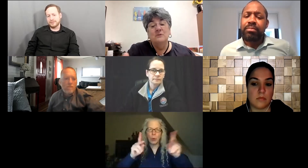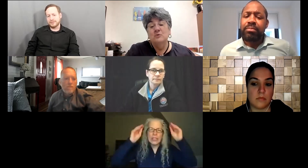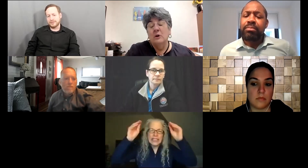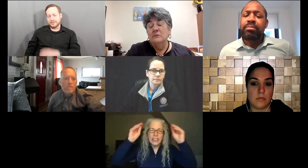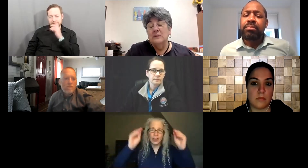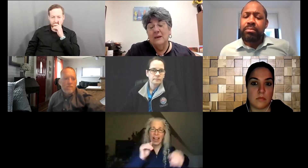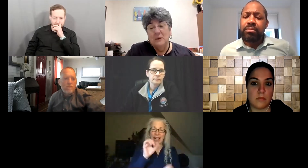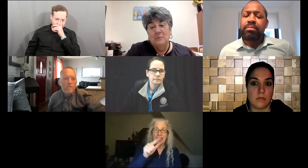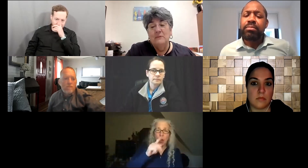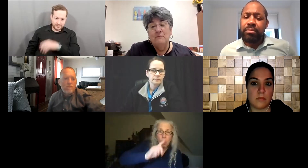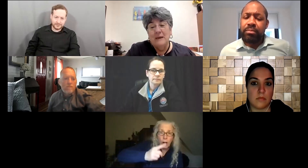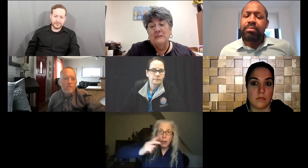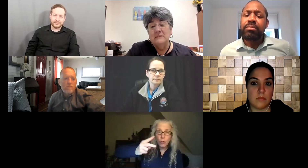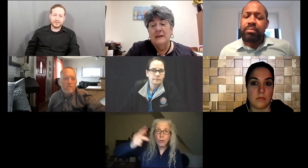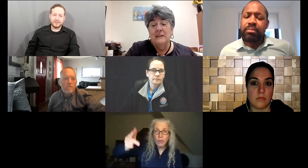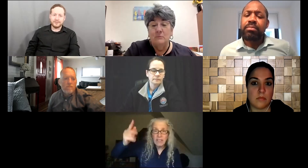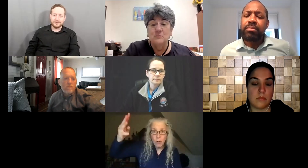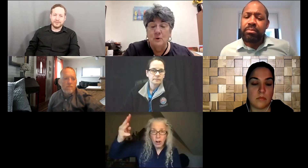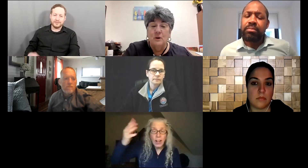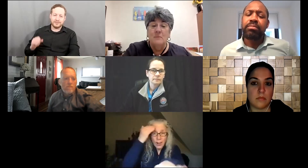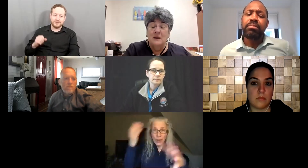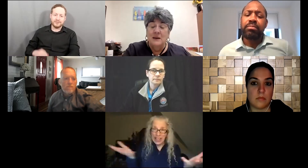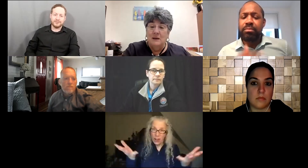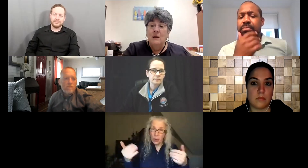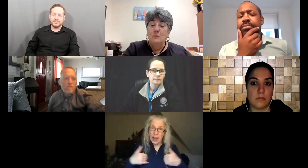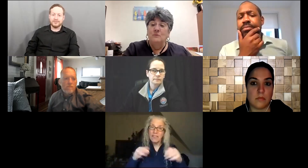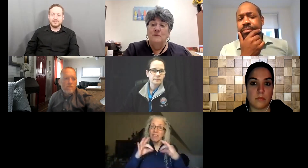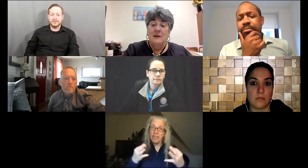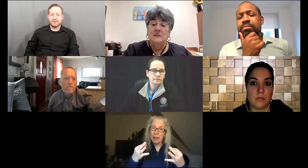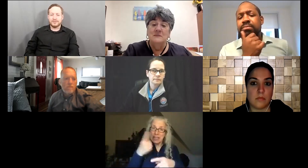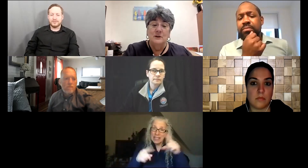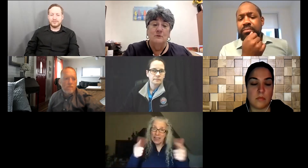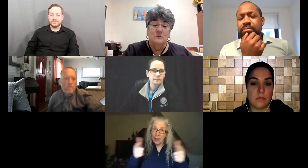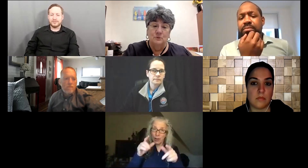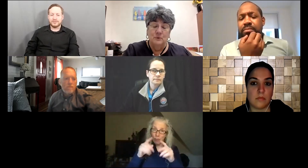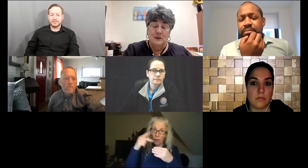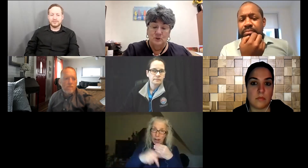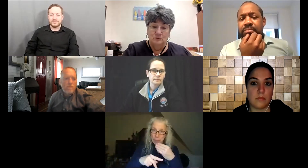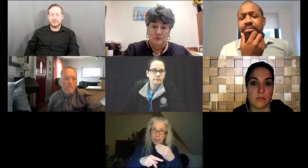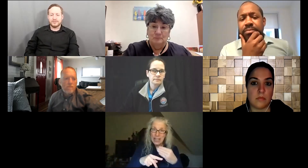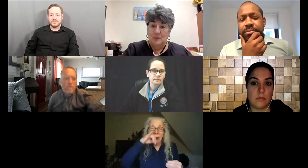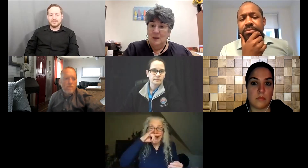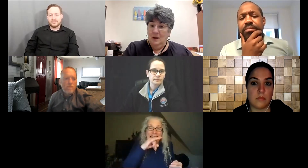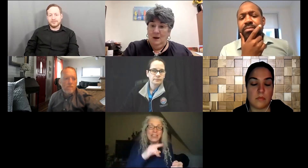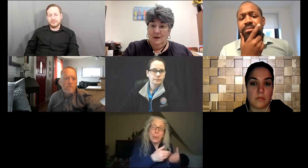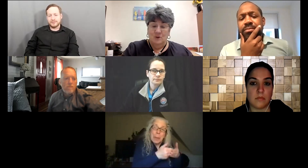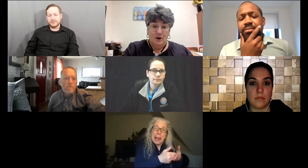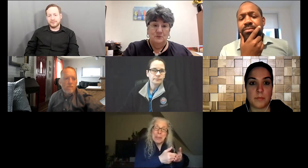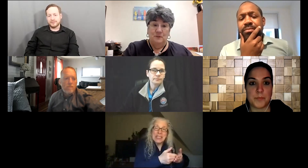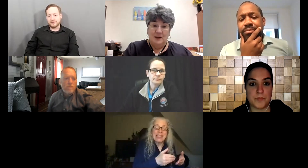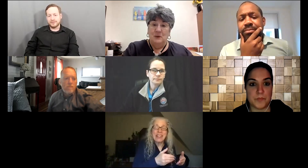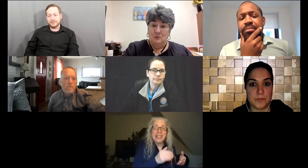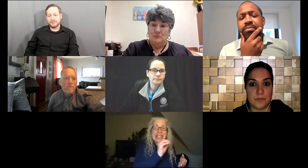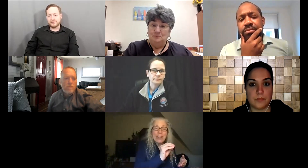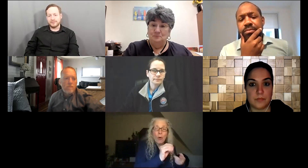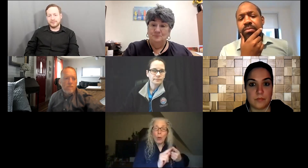even struggle to get people in the family sign language program at night with families 0 to 3 children. It's hard to